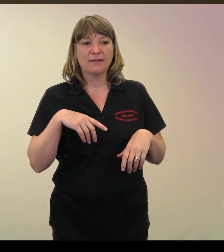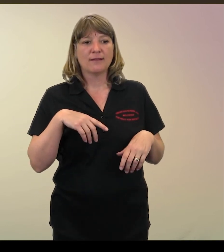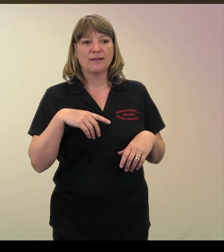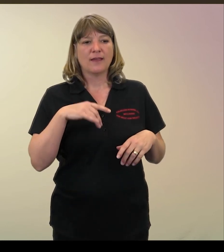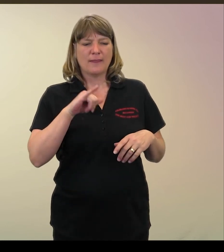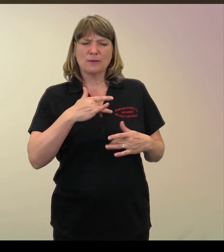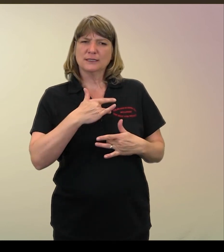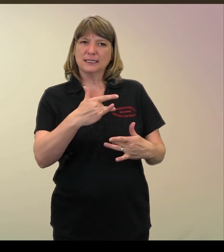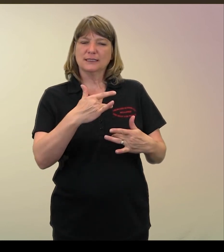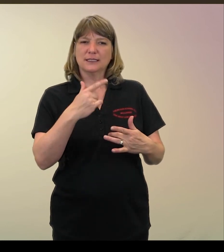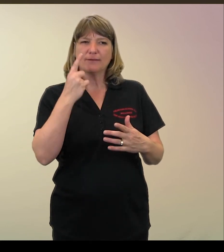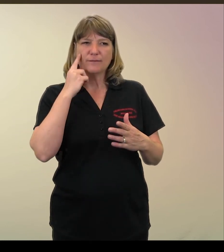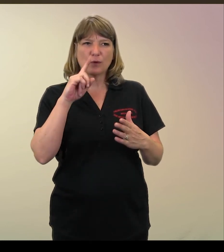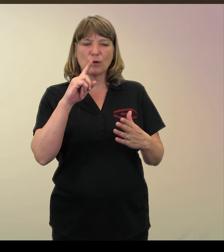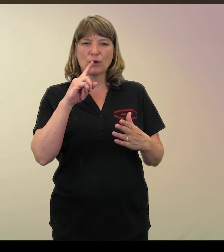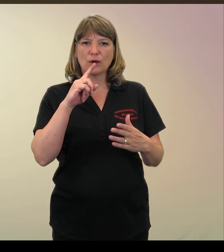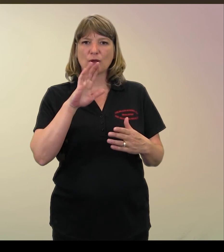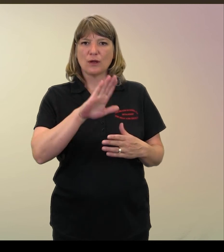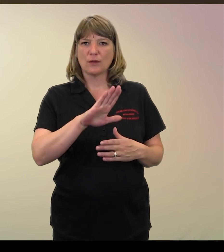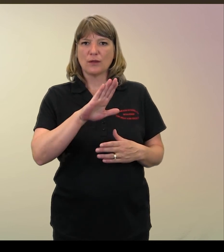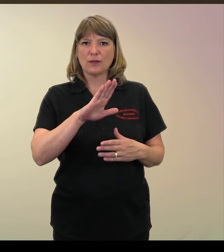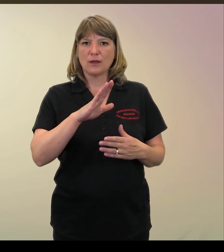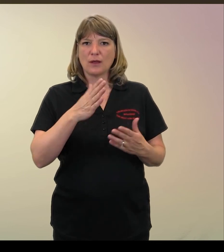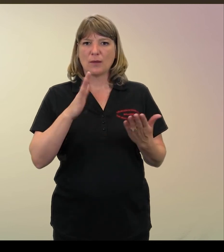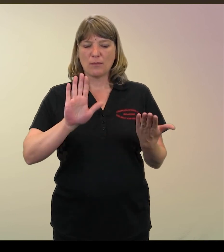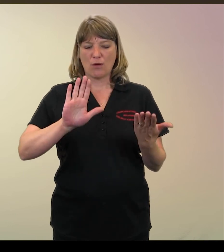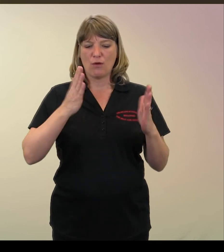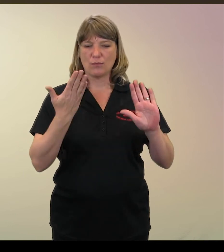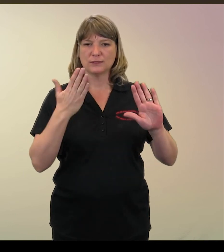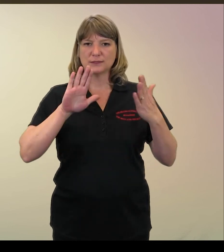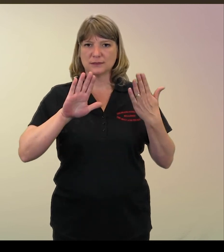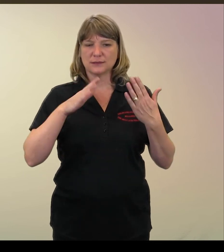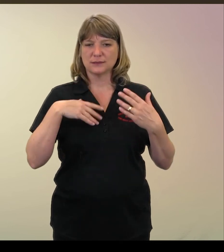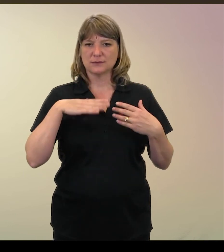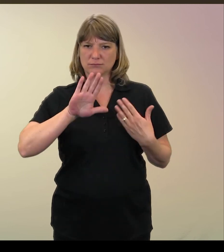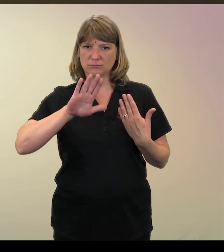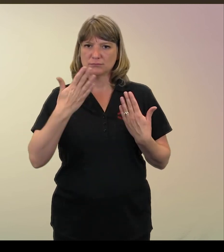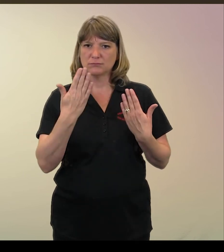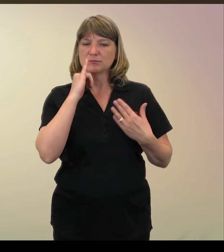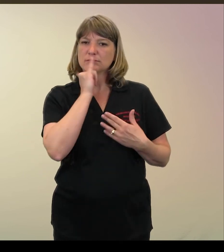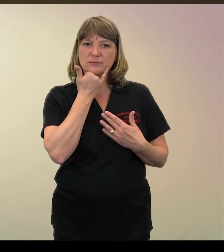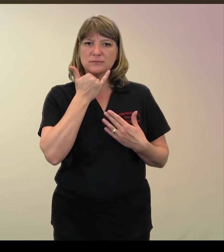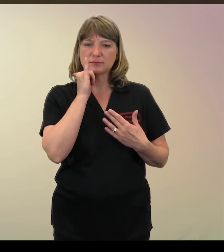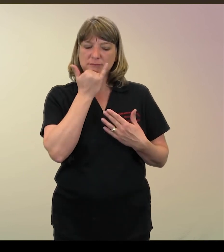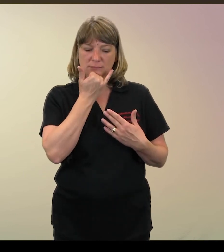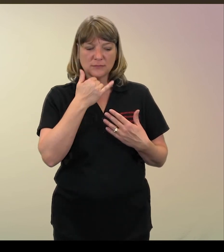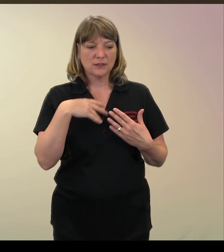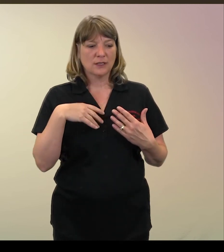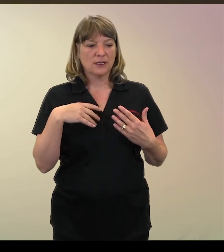users, was a tendency to reverse their palms in their signing.